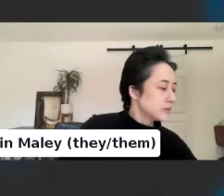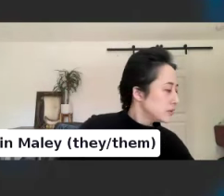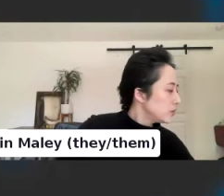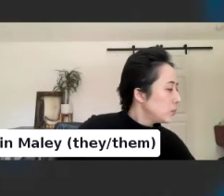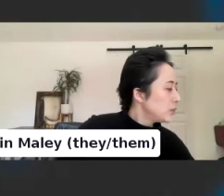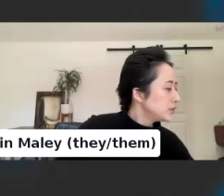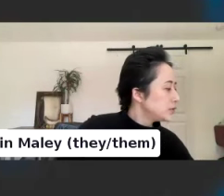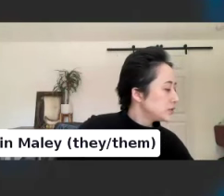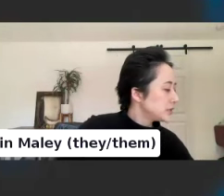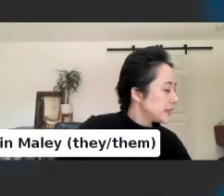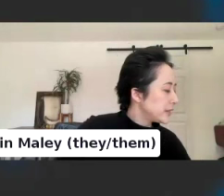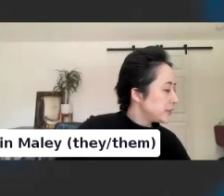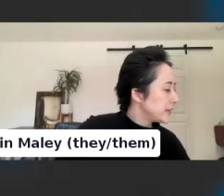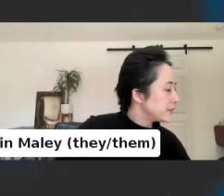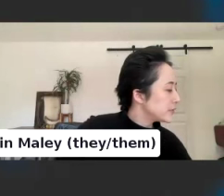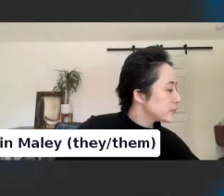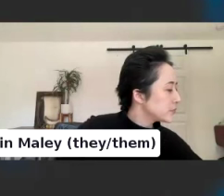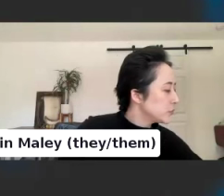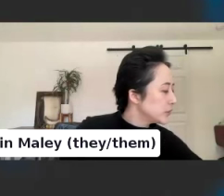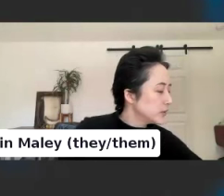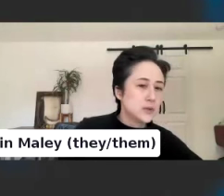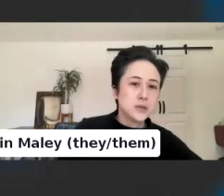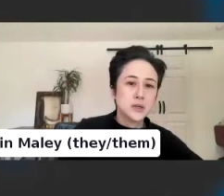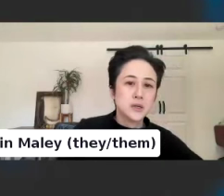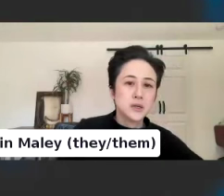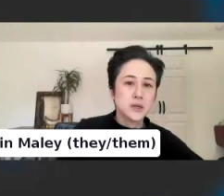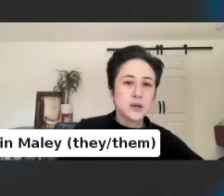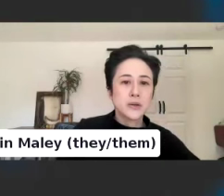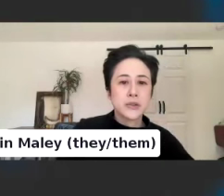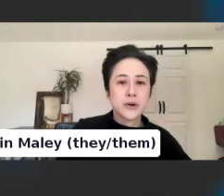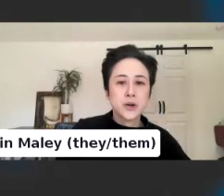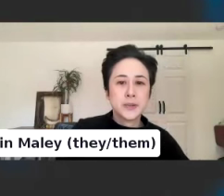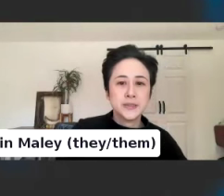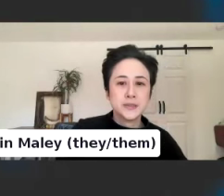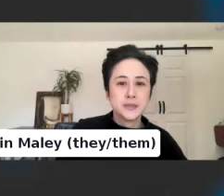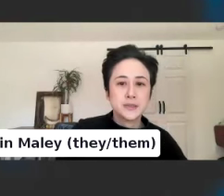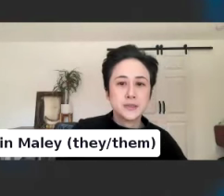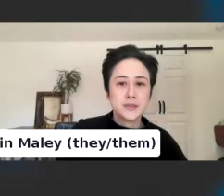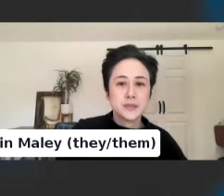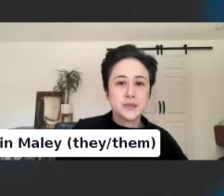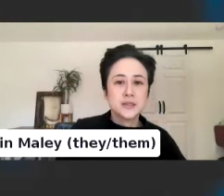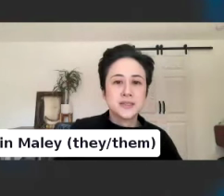So what would you say? We have the Fool, the Hermit,